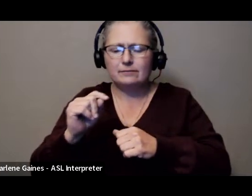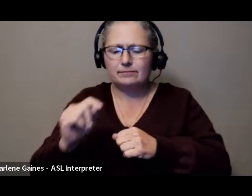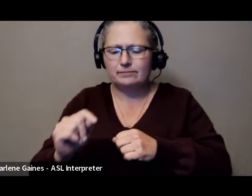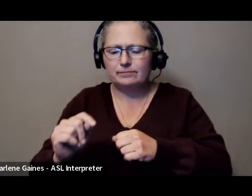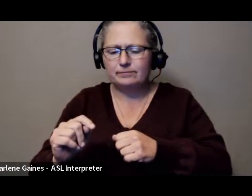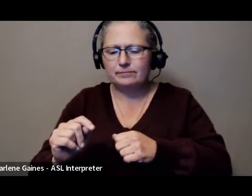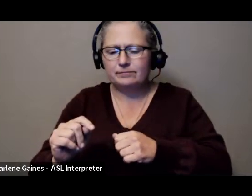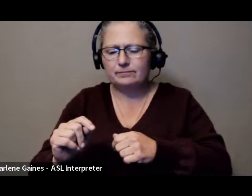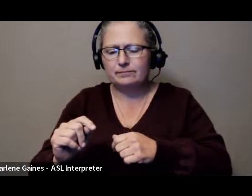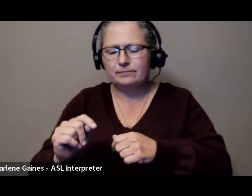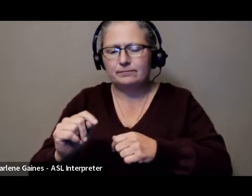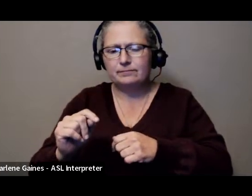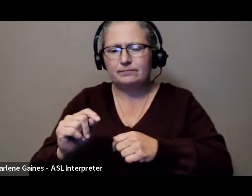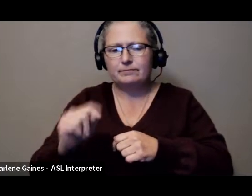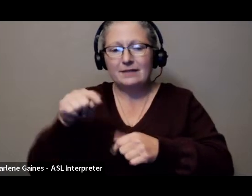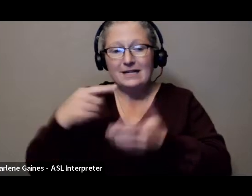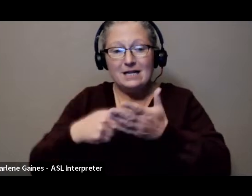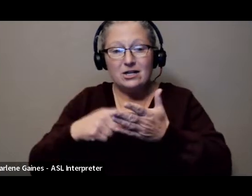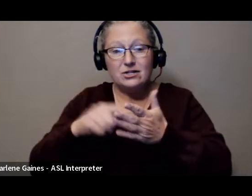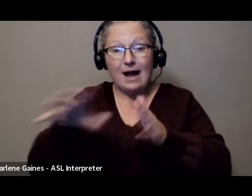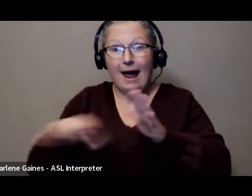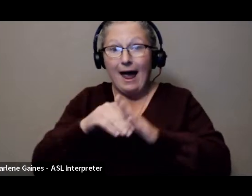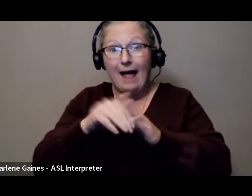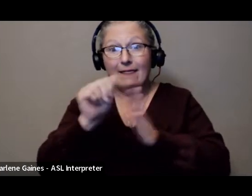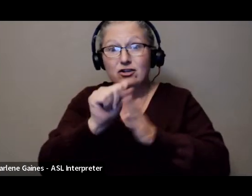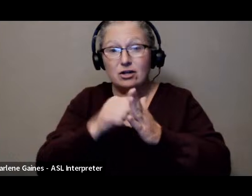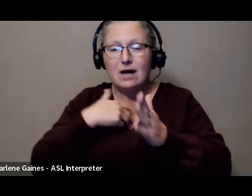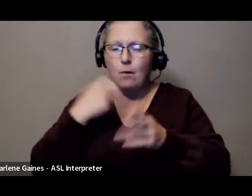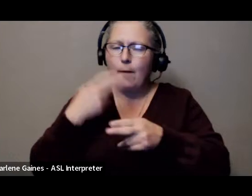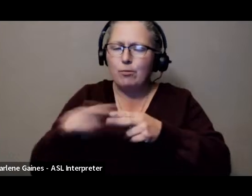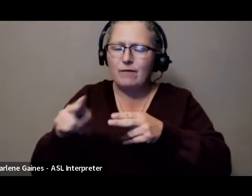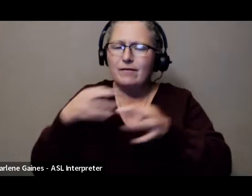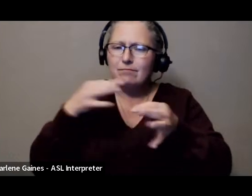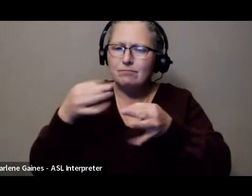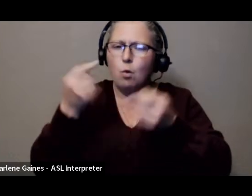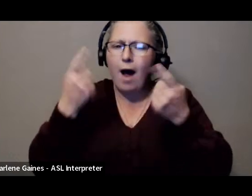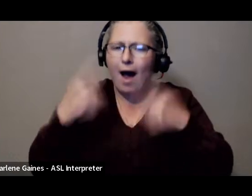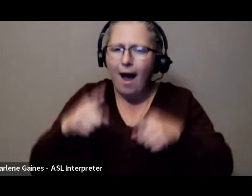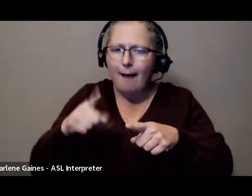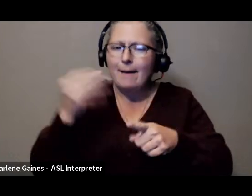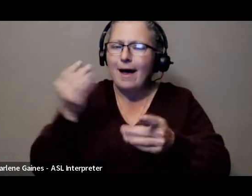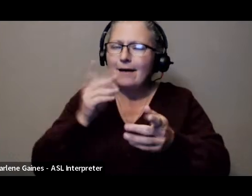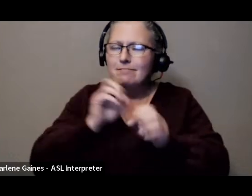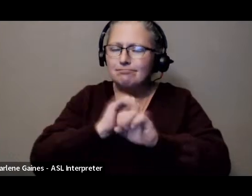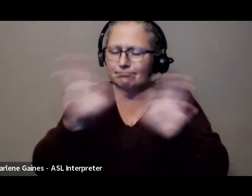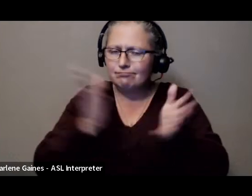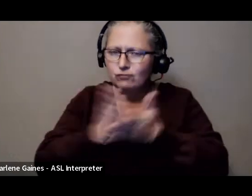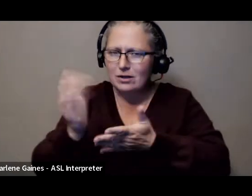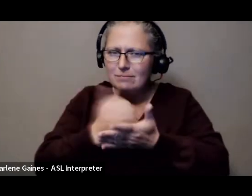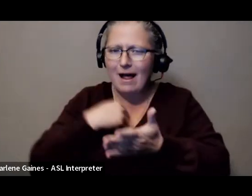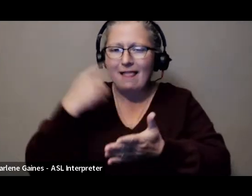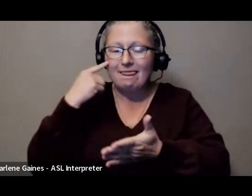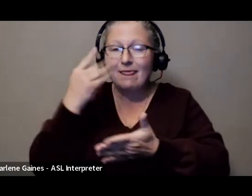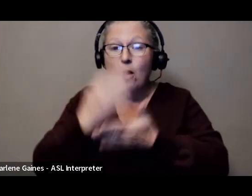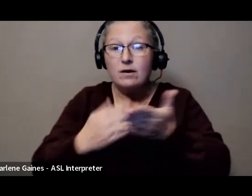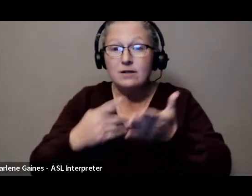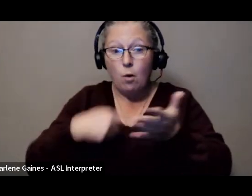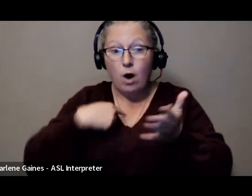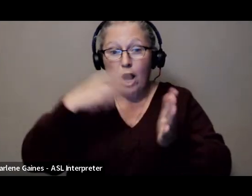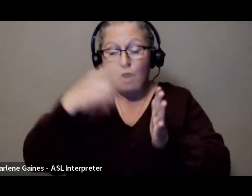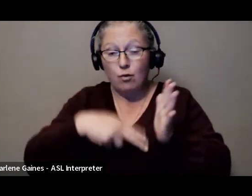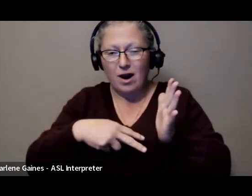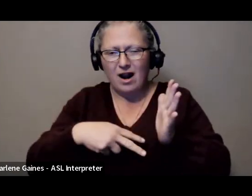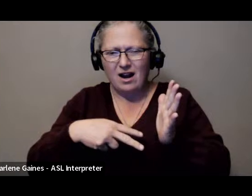But because this discussion item was placed on the agenda, I would like to briefly mention what occurred and to be completely transparent. Because I think some of it, what I just heard right now